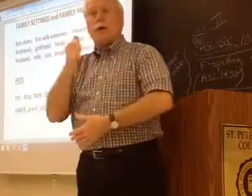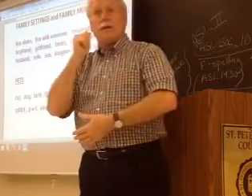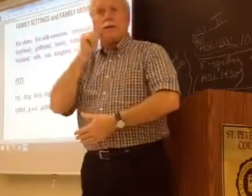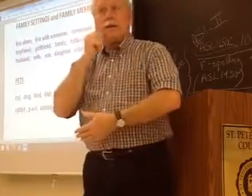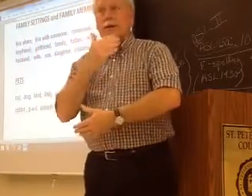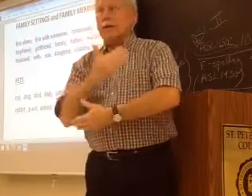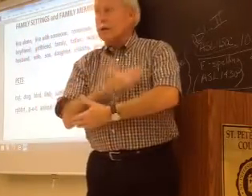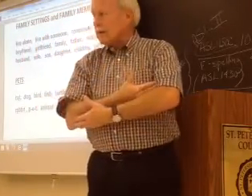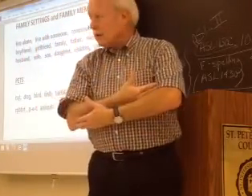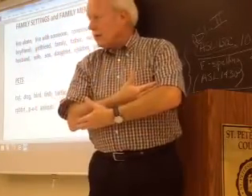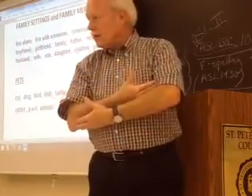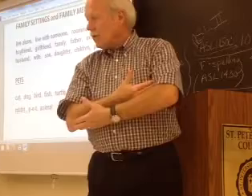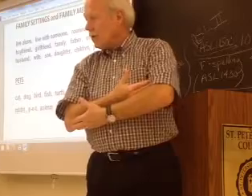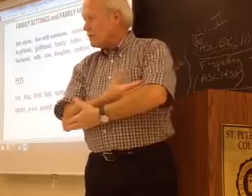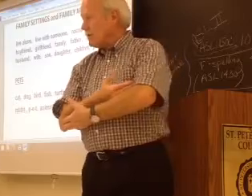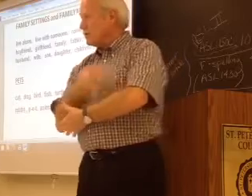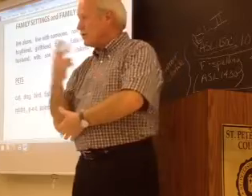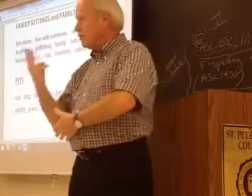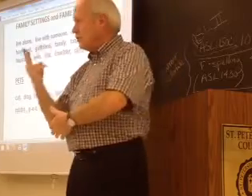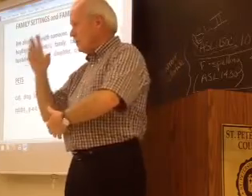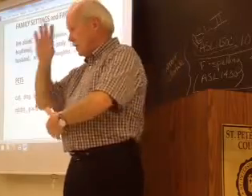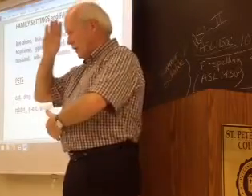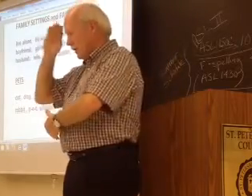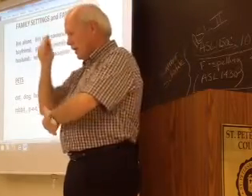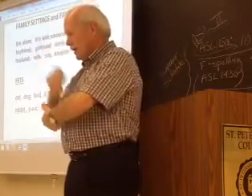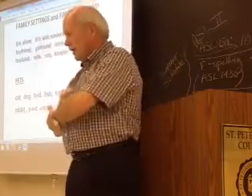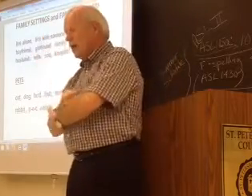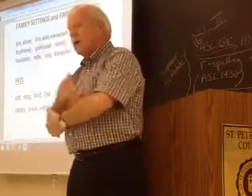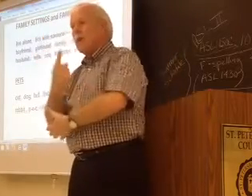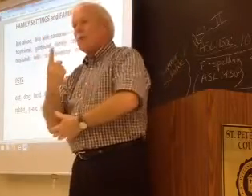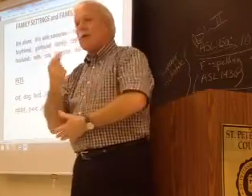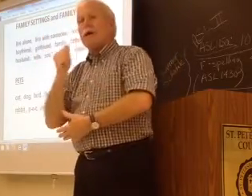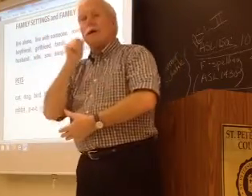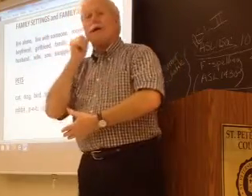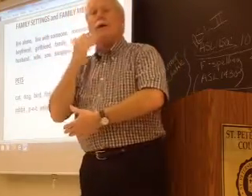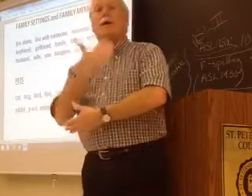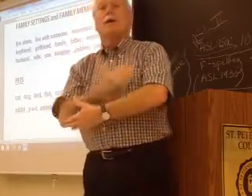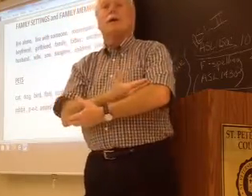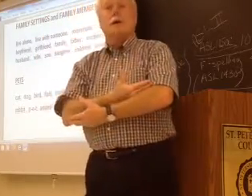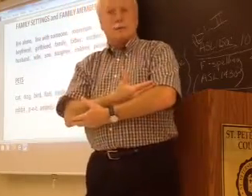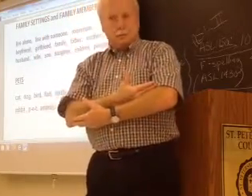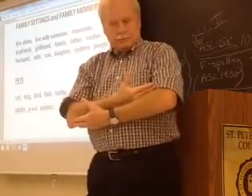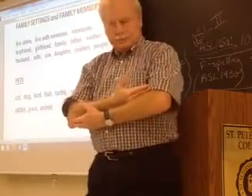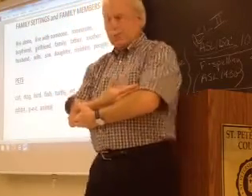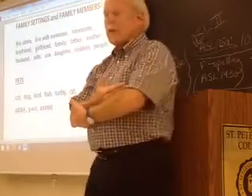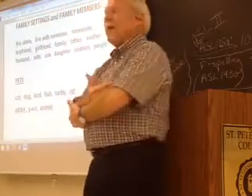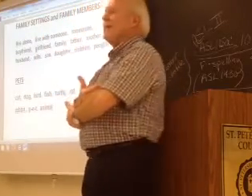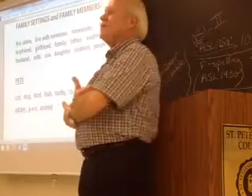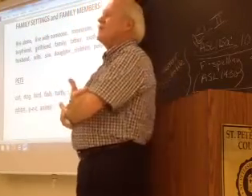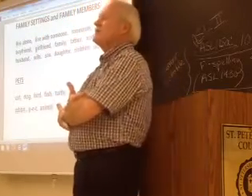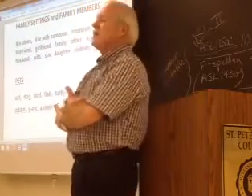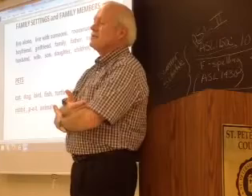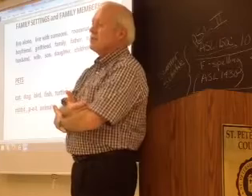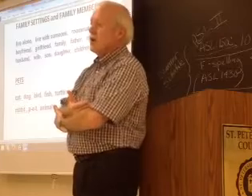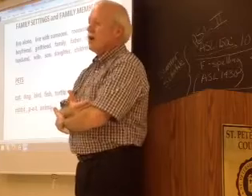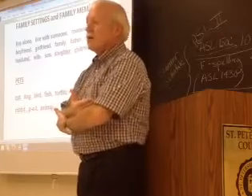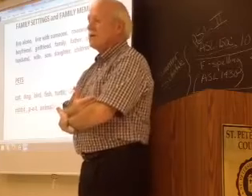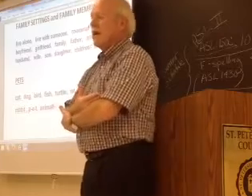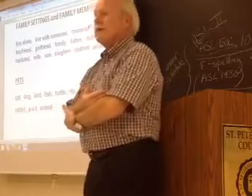1. What was it? 2 boys, 1 girl. Literally sons and daughters. I didn't